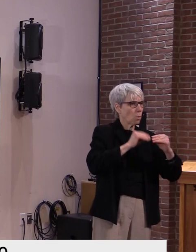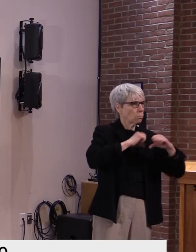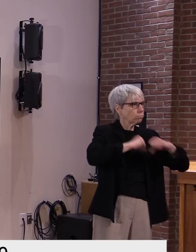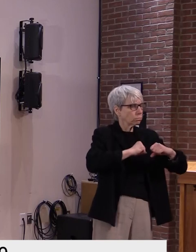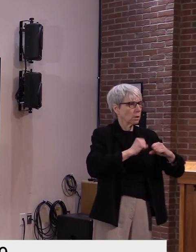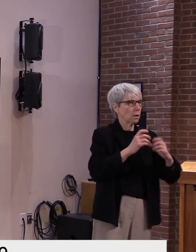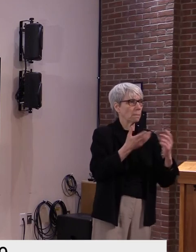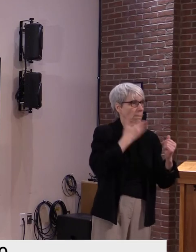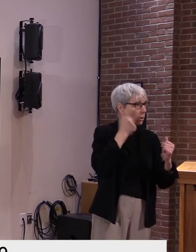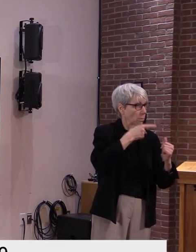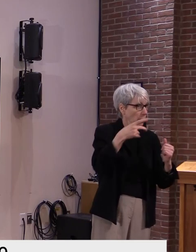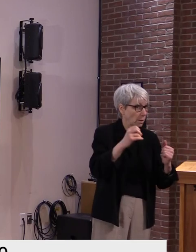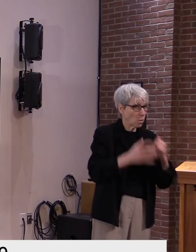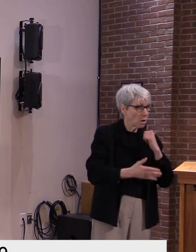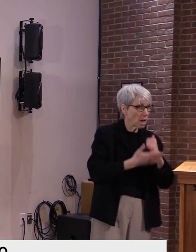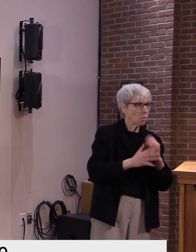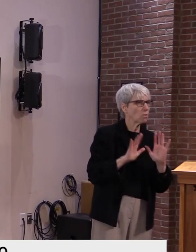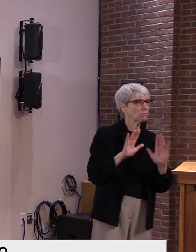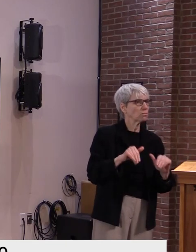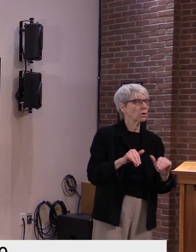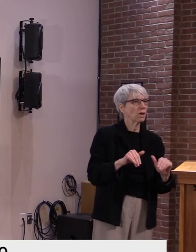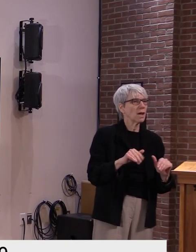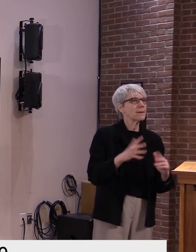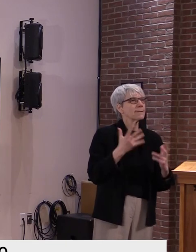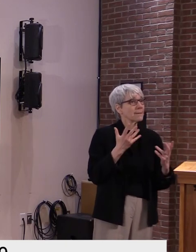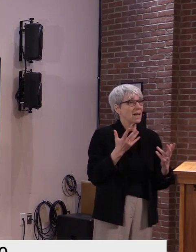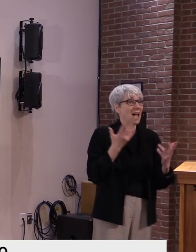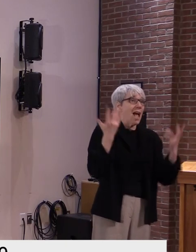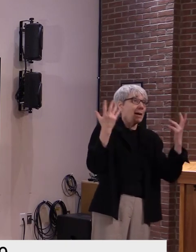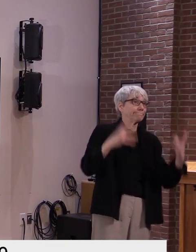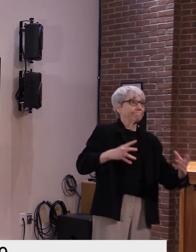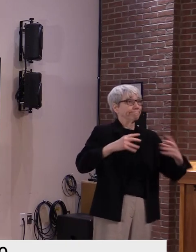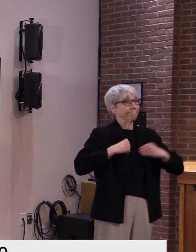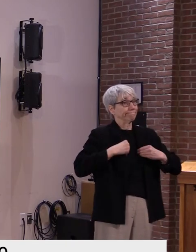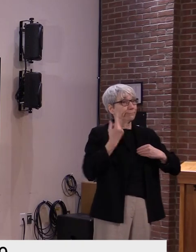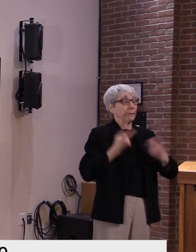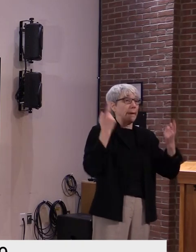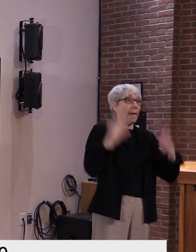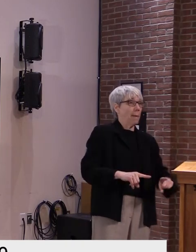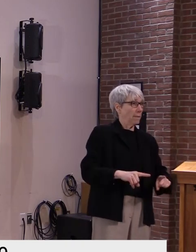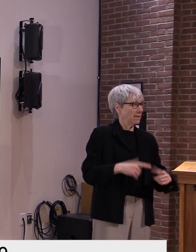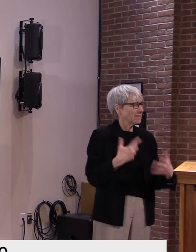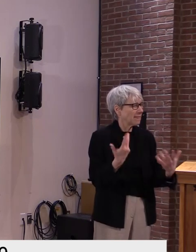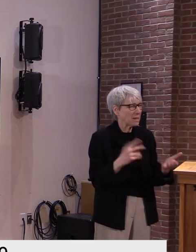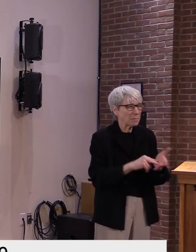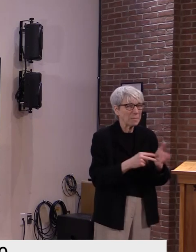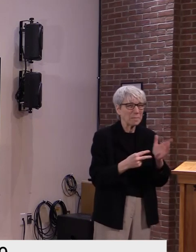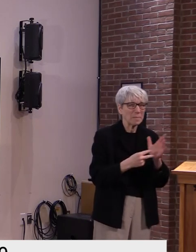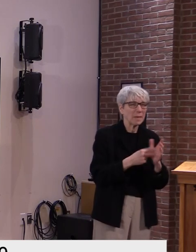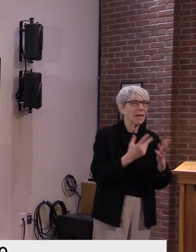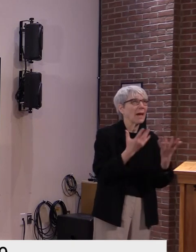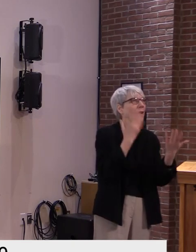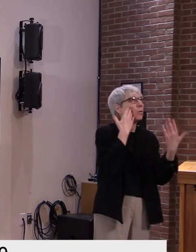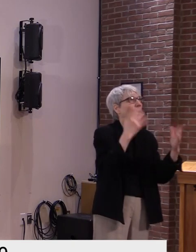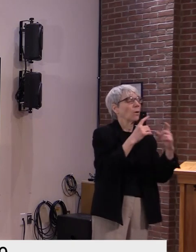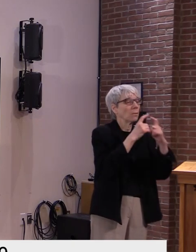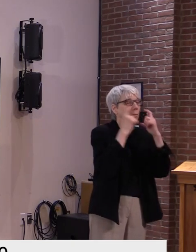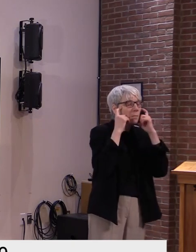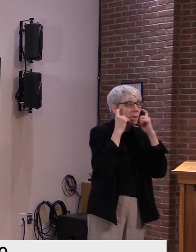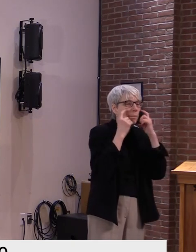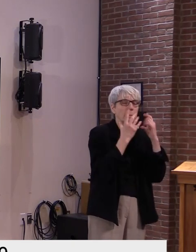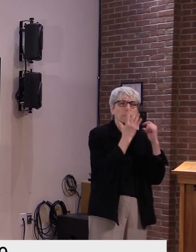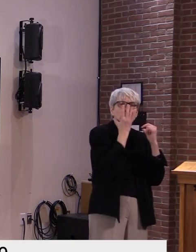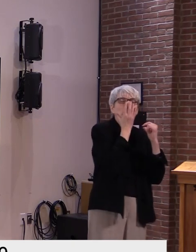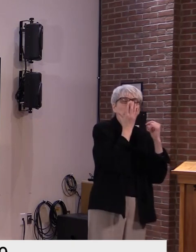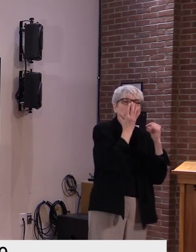place? It's just a matter of these things kind of just happen? Yeah, so... I'm thinking, like, is there a better mask or something that could be used